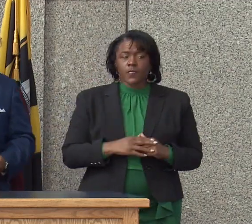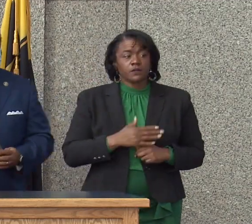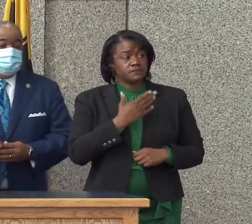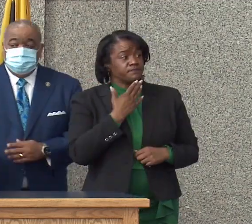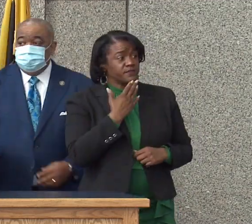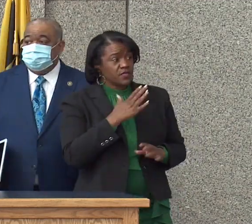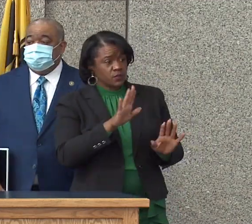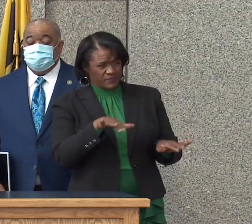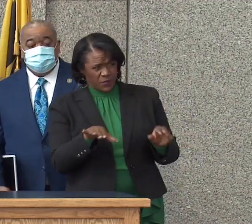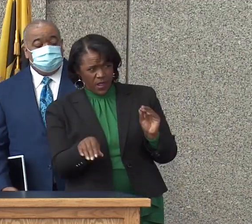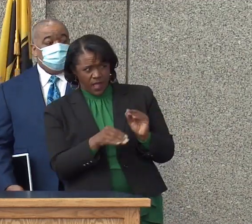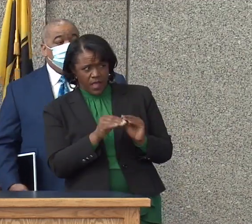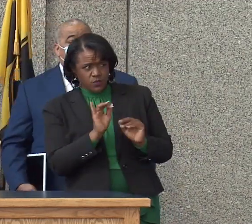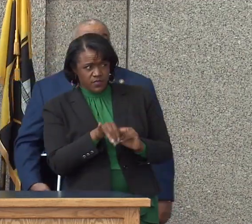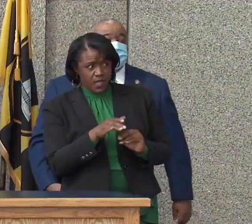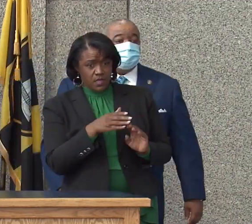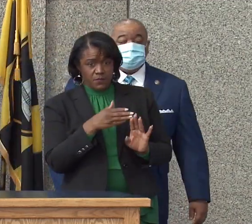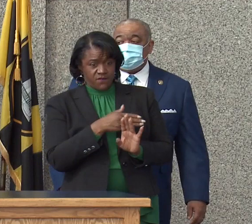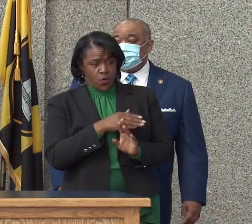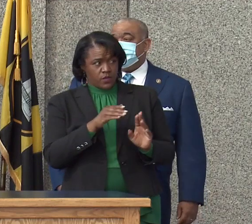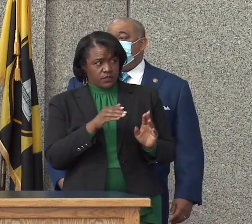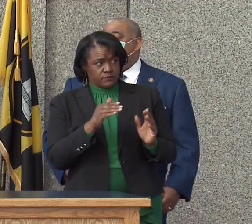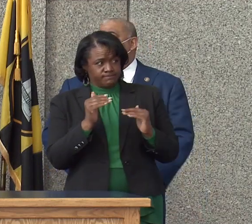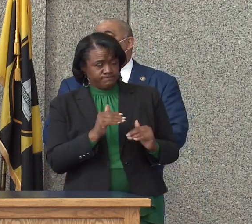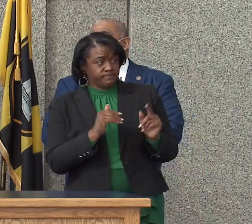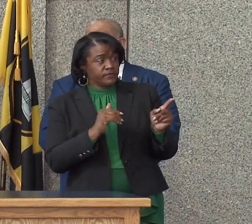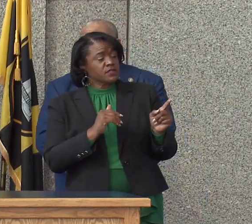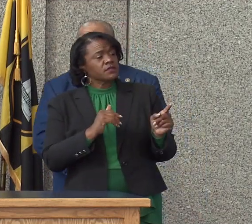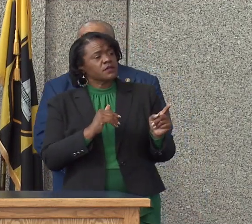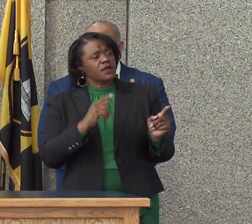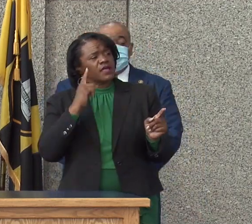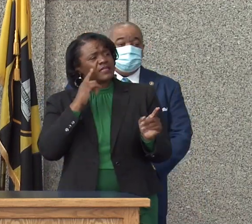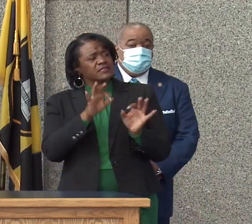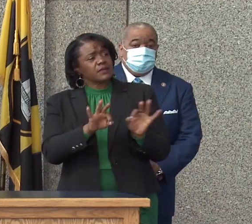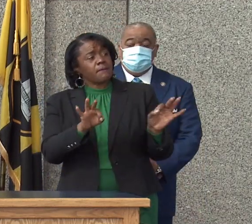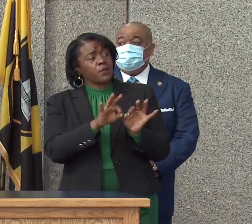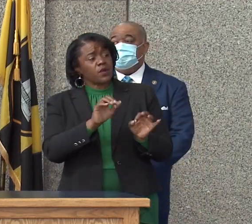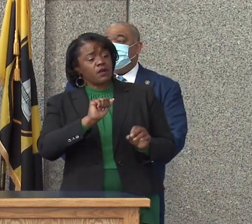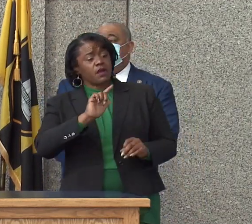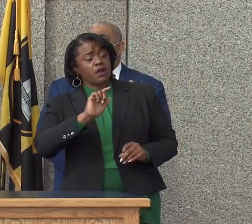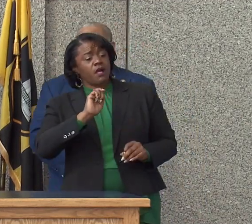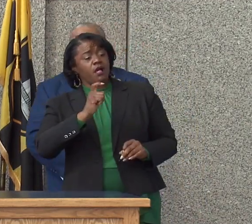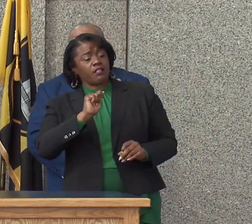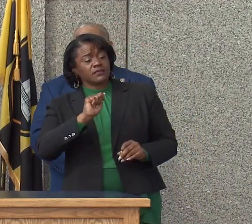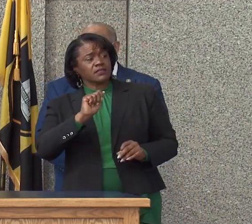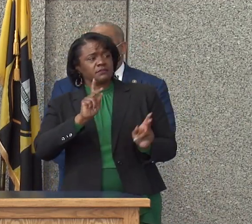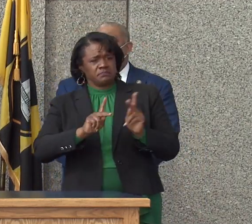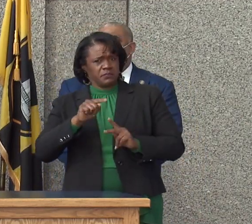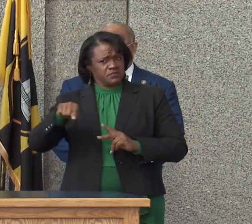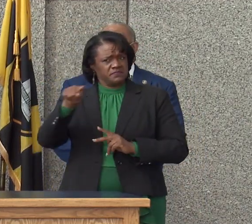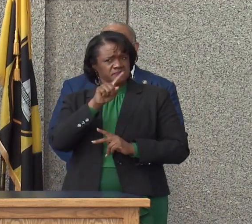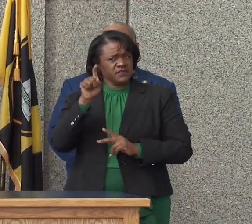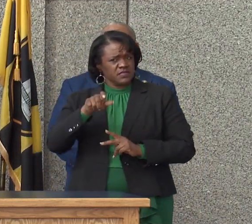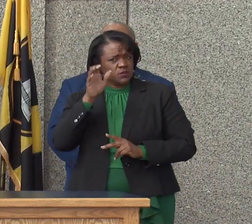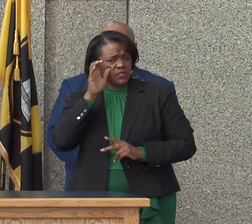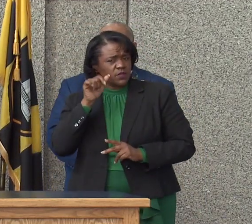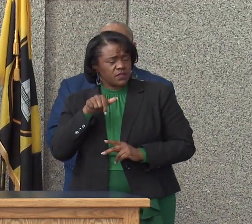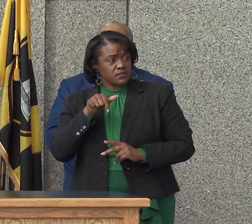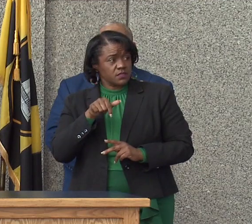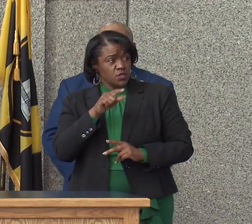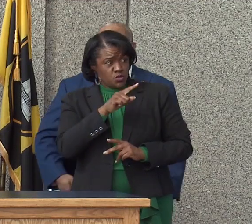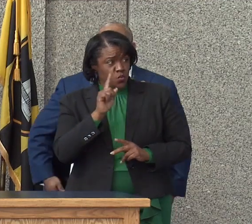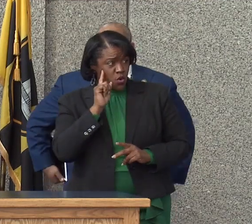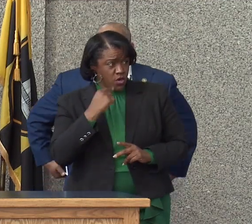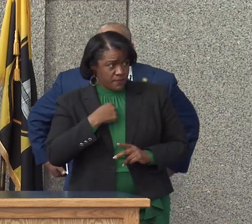Thank you. And just to add to that before we go to Avajoy, I think it's important, Alexa, for folks to hear this. When I talk, and you heard me